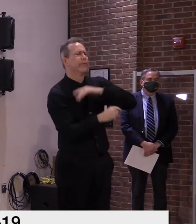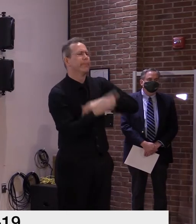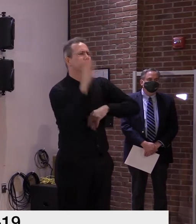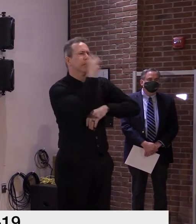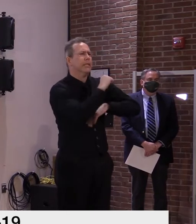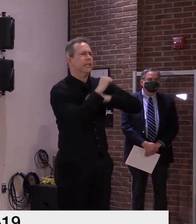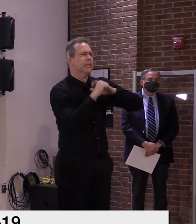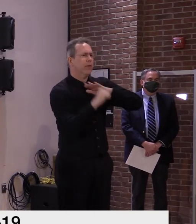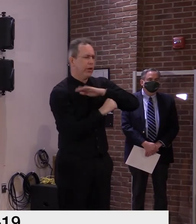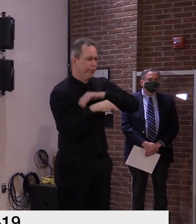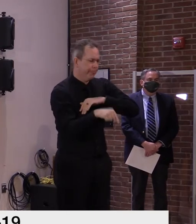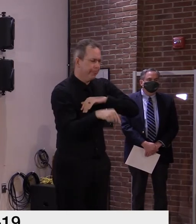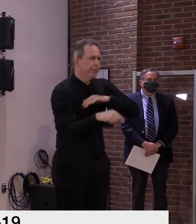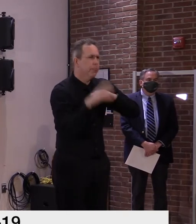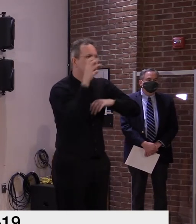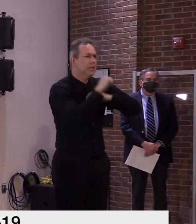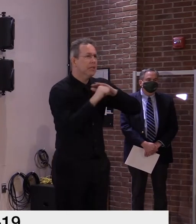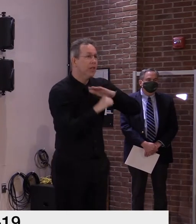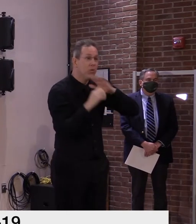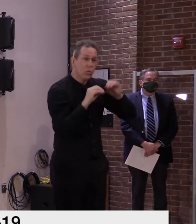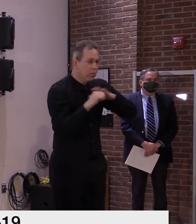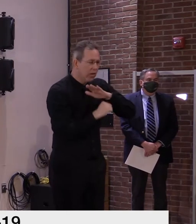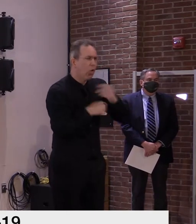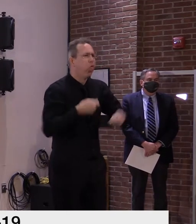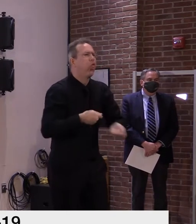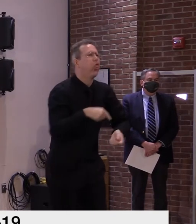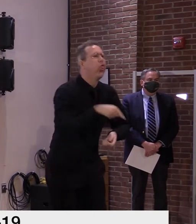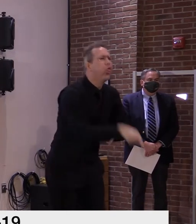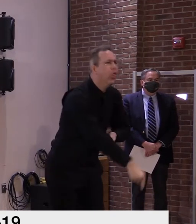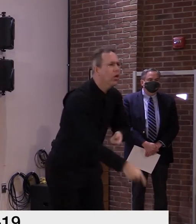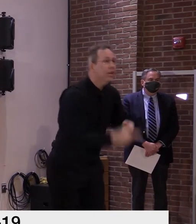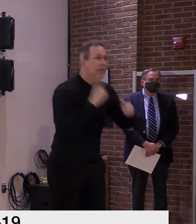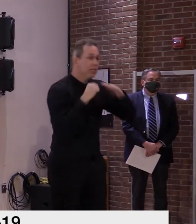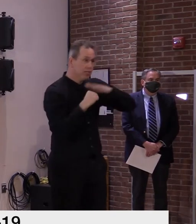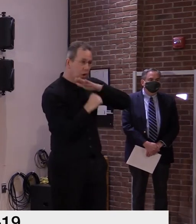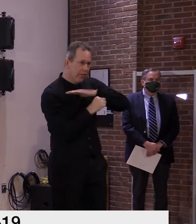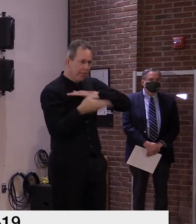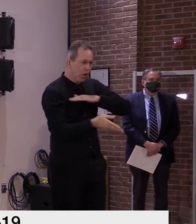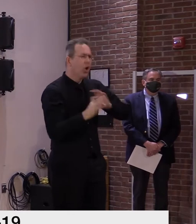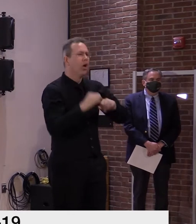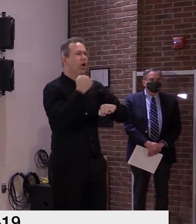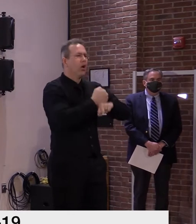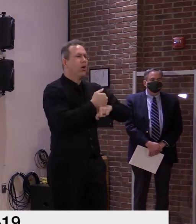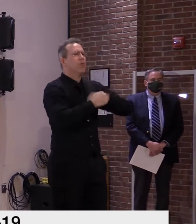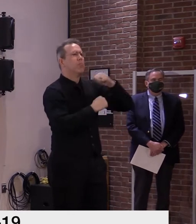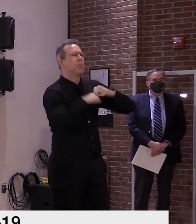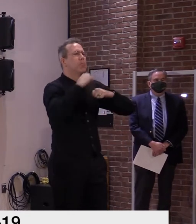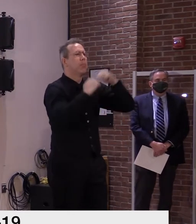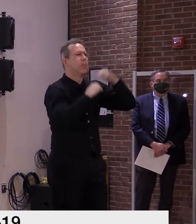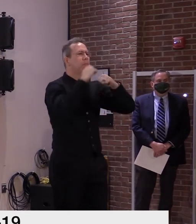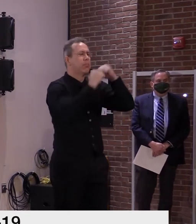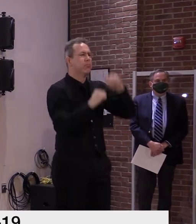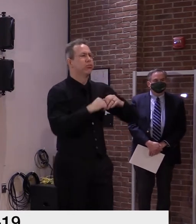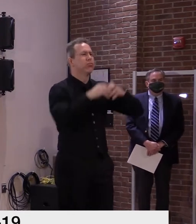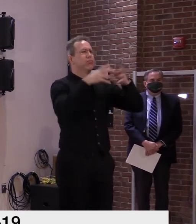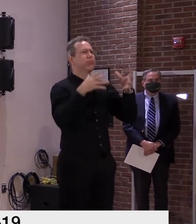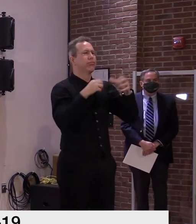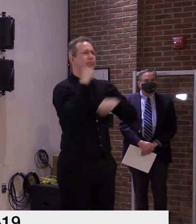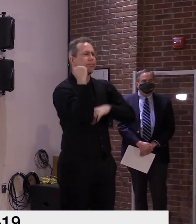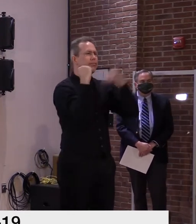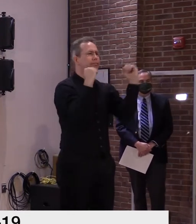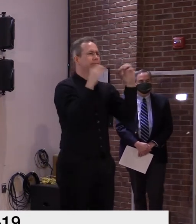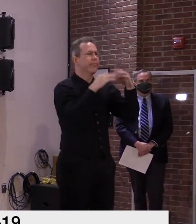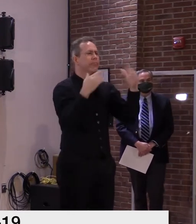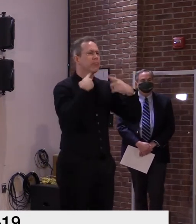now and in the future if it has a compromised or a weak foundation. Here's the bottom line.